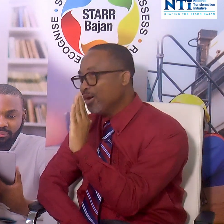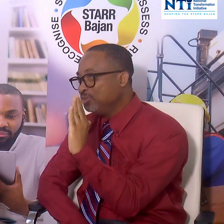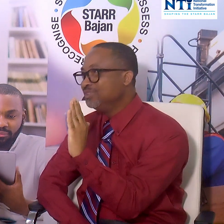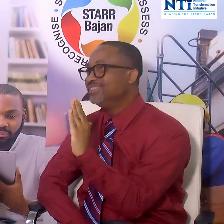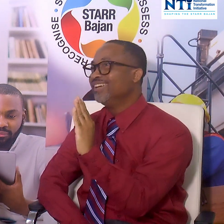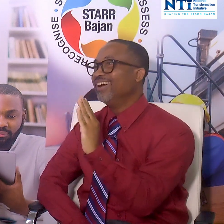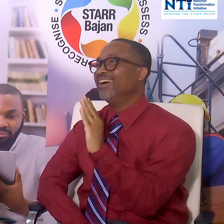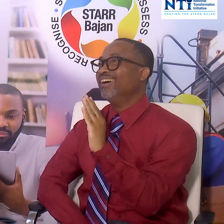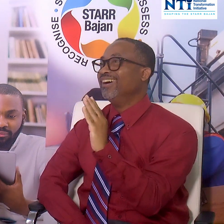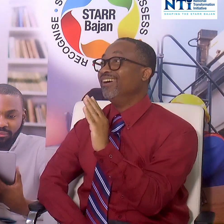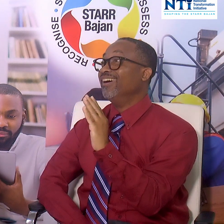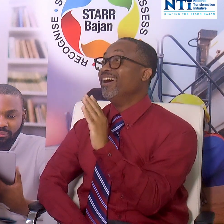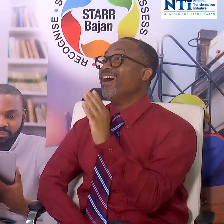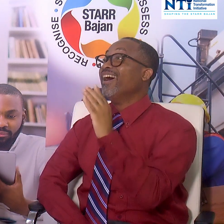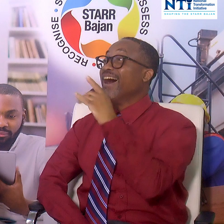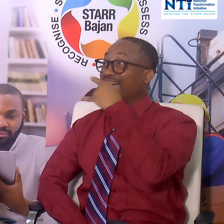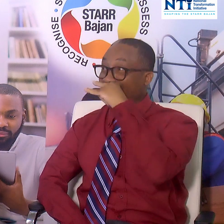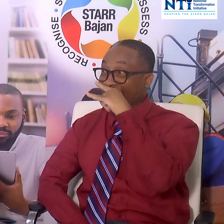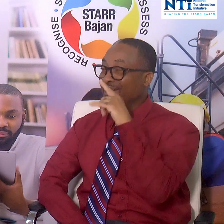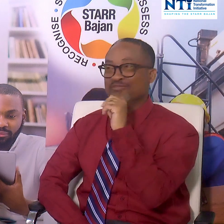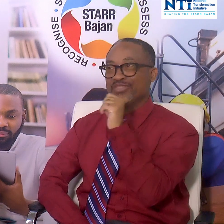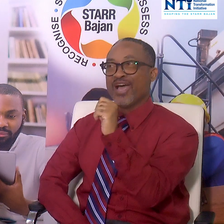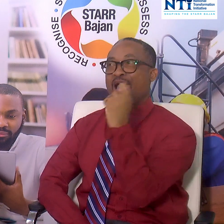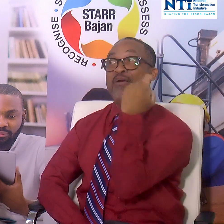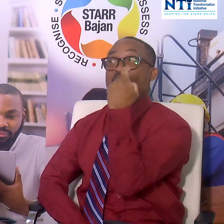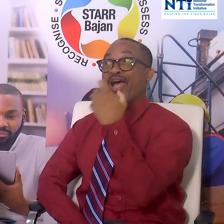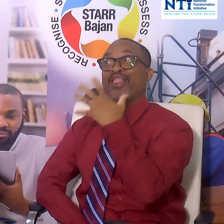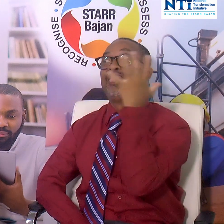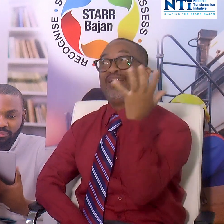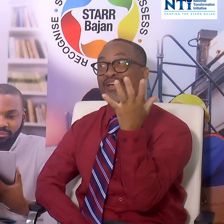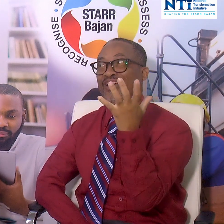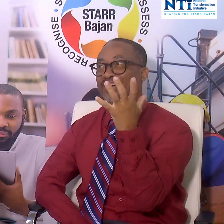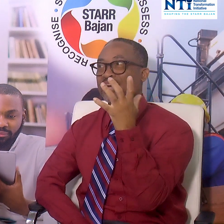Okay, I was in 2 teams. I was in Red House and Blue House.